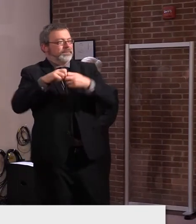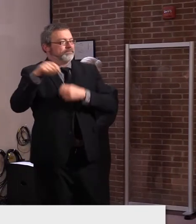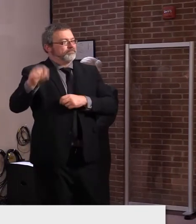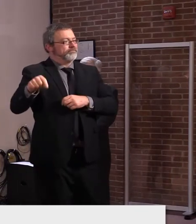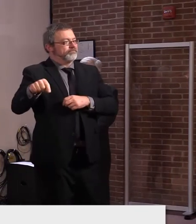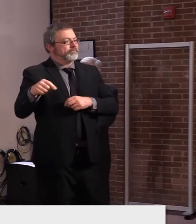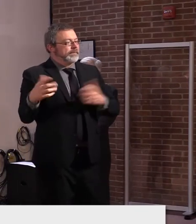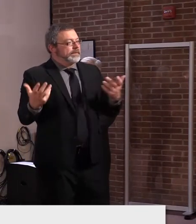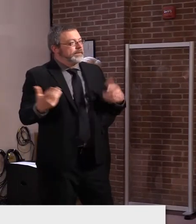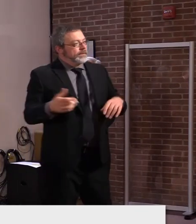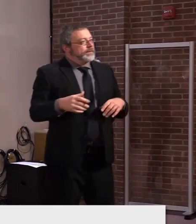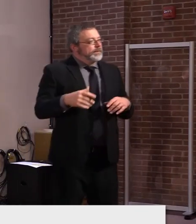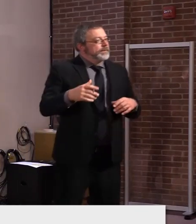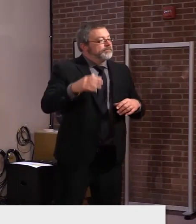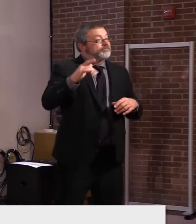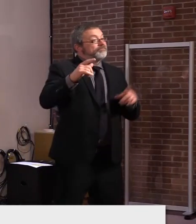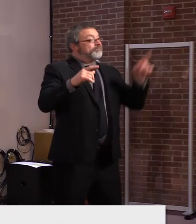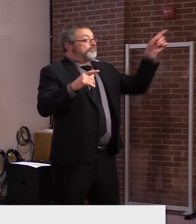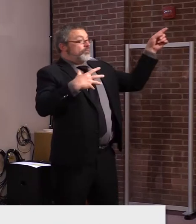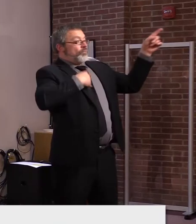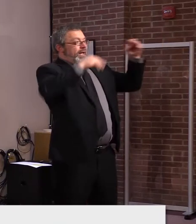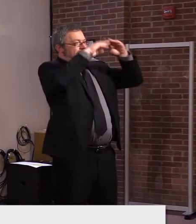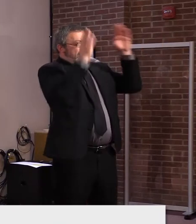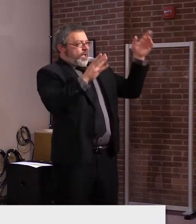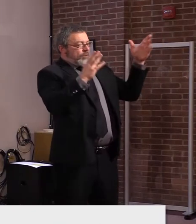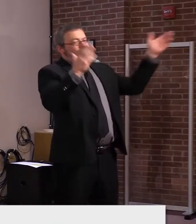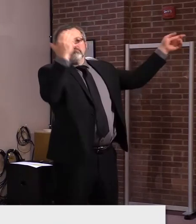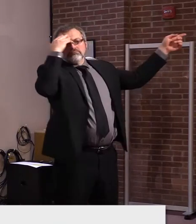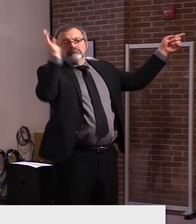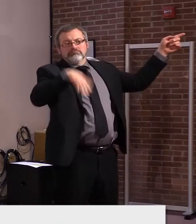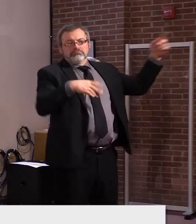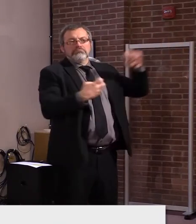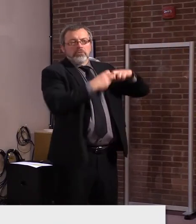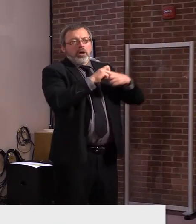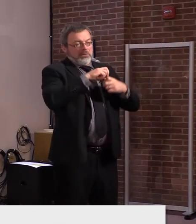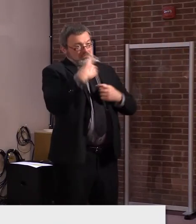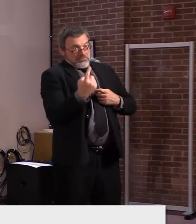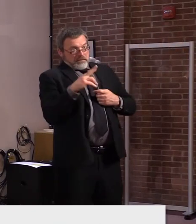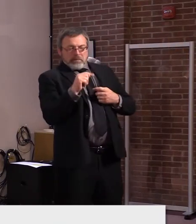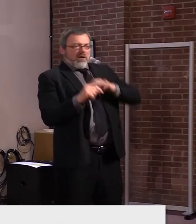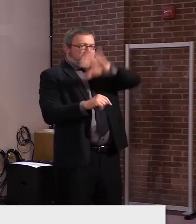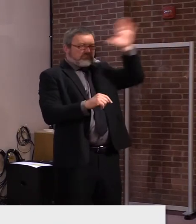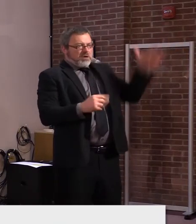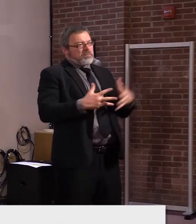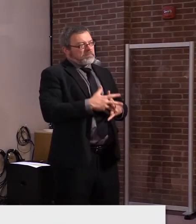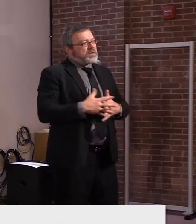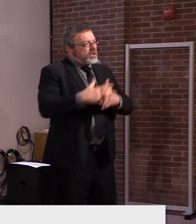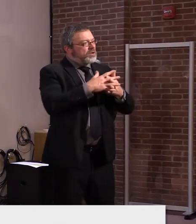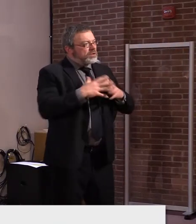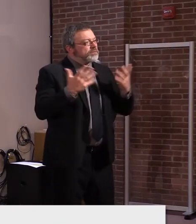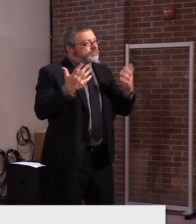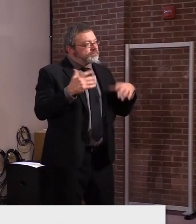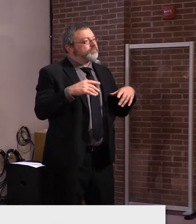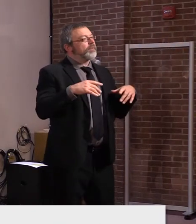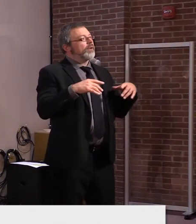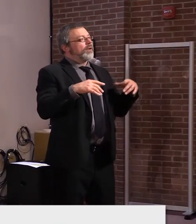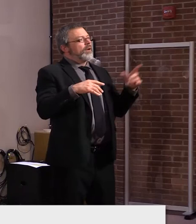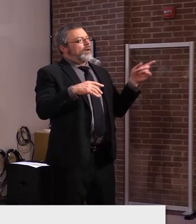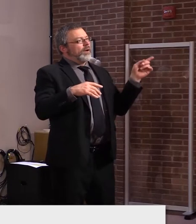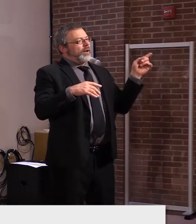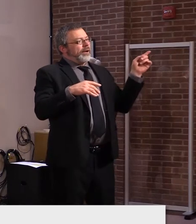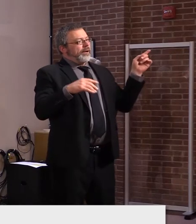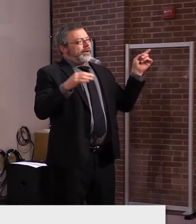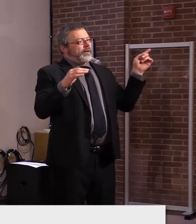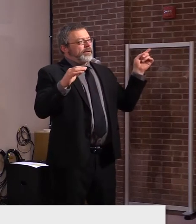is engaged. They understand the need as well for both PCR and antigen testing. PCR we're